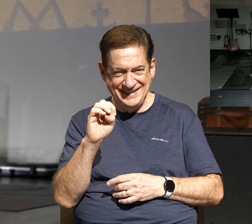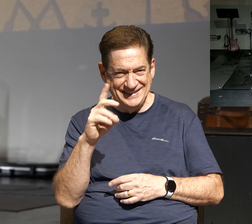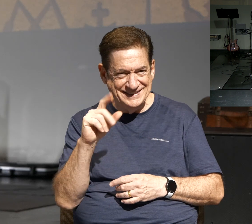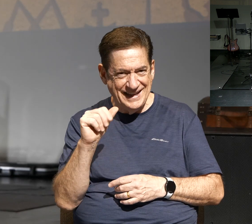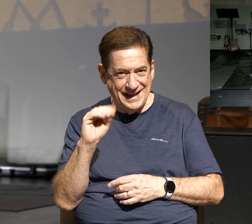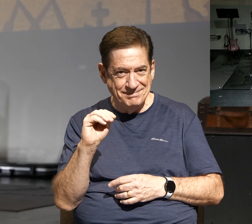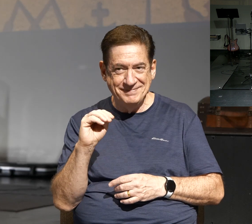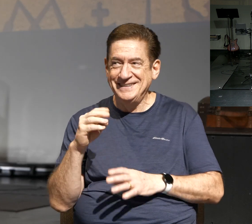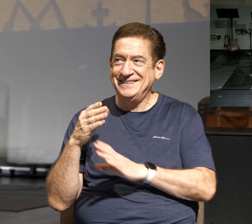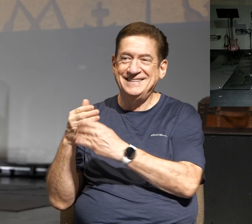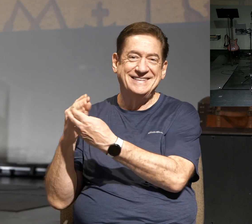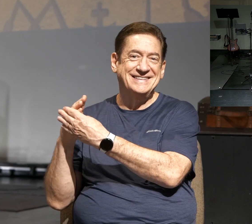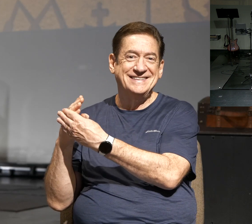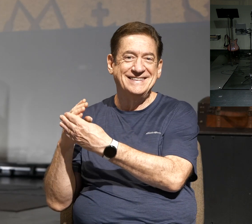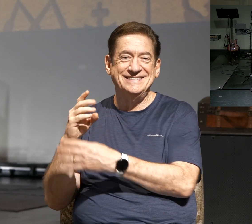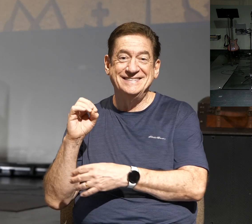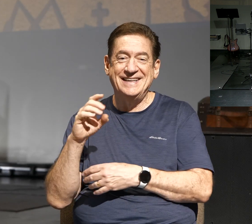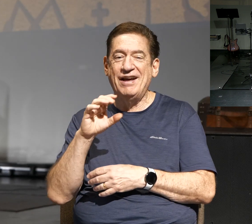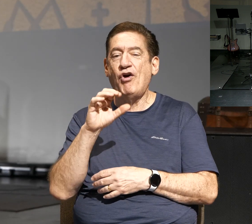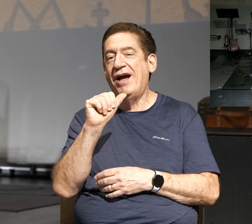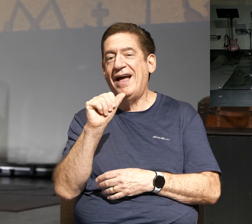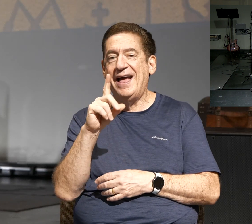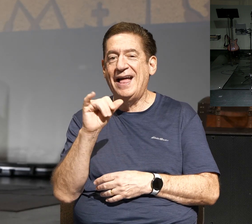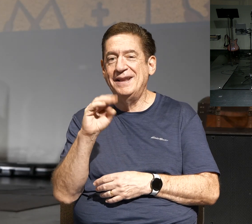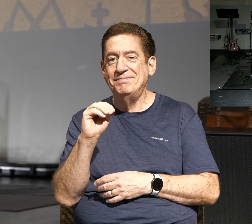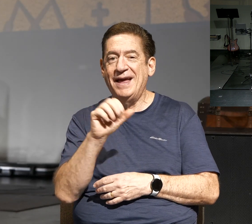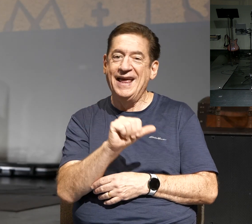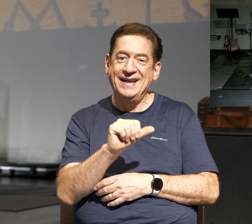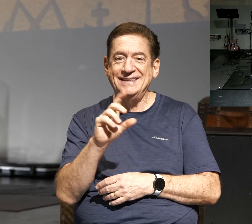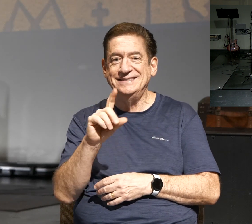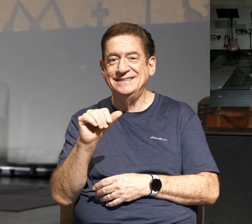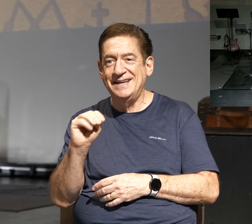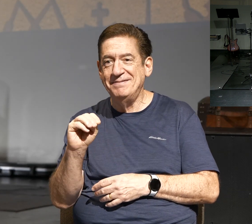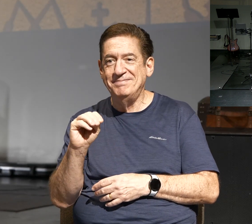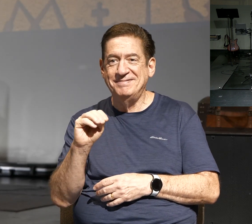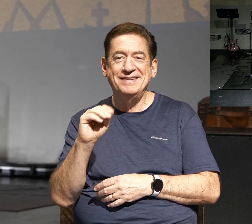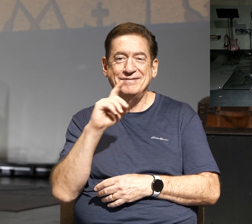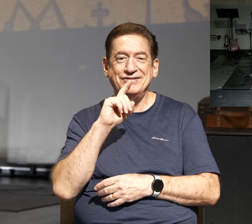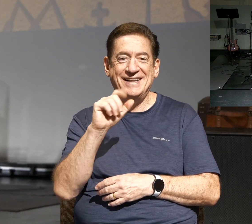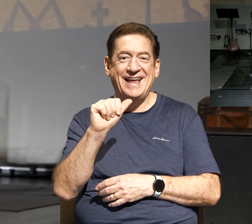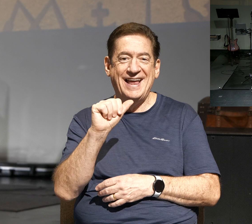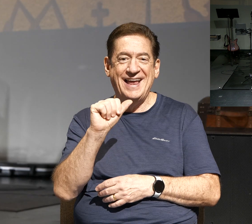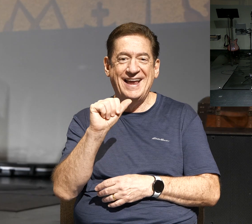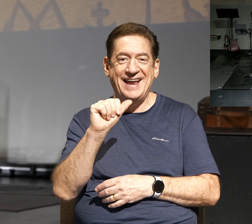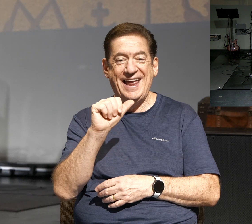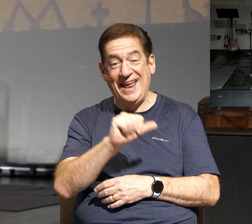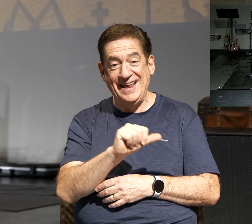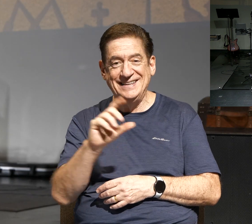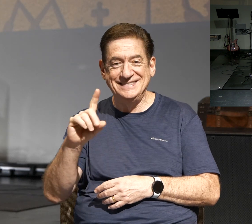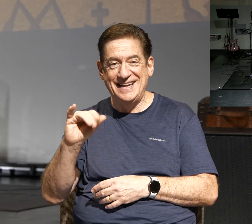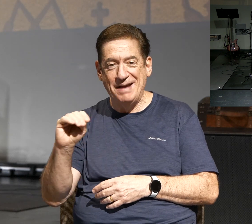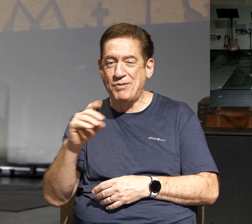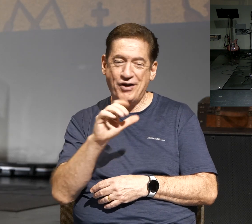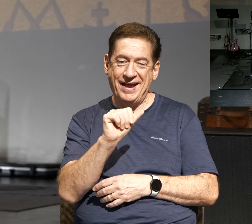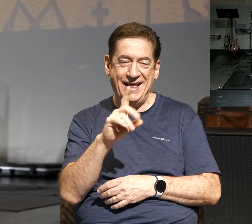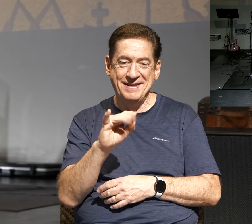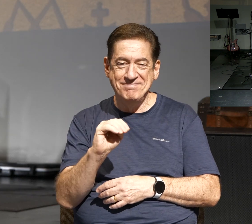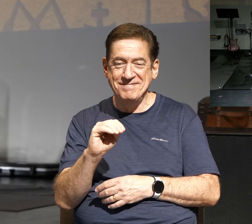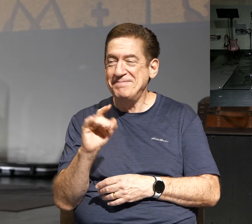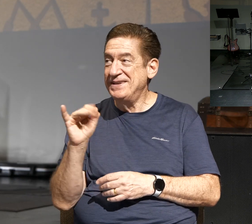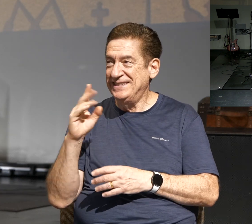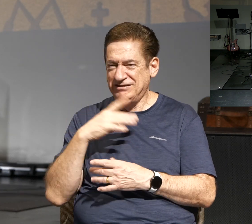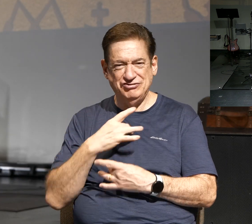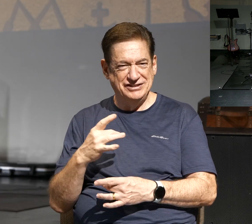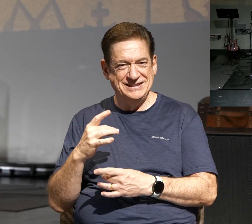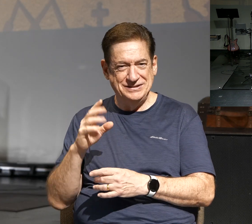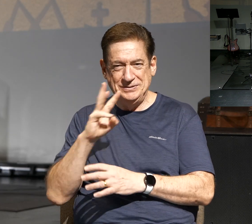Adam? Or Adam? But a dam. So it's interesting. So the water is just piled up and he makes a way. So here's